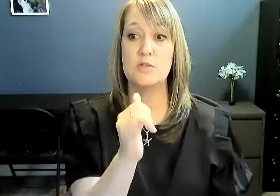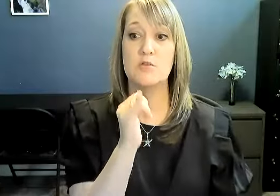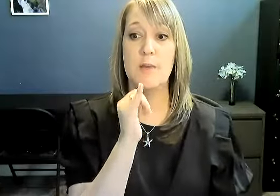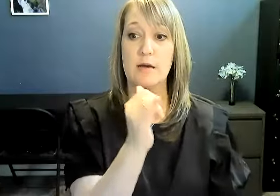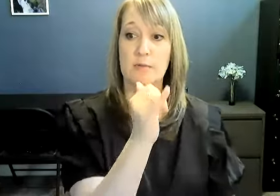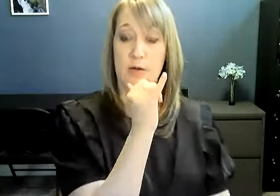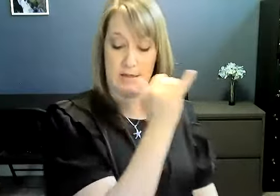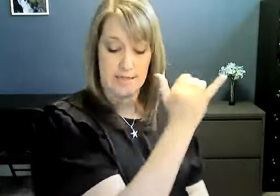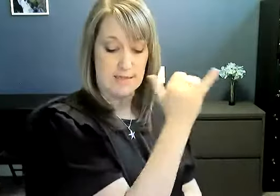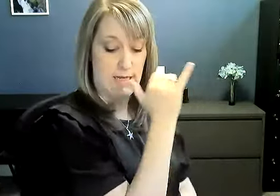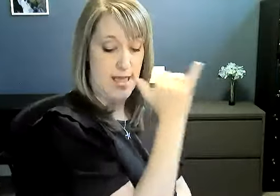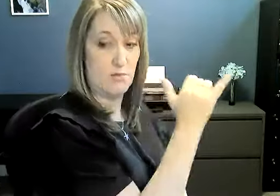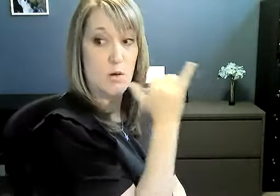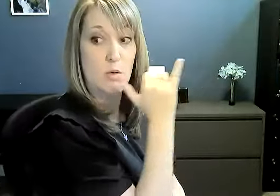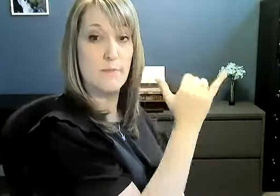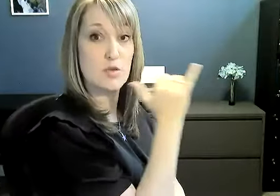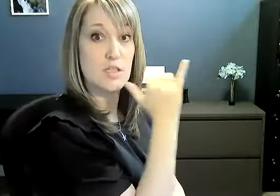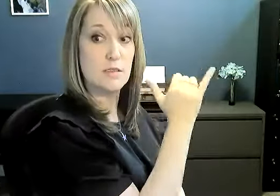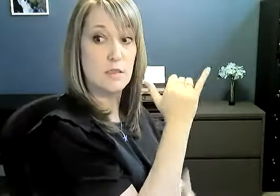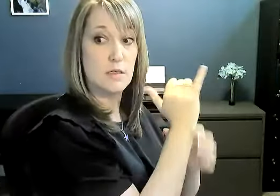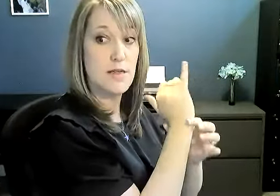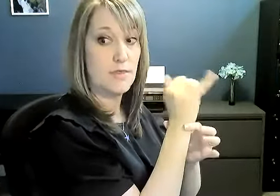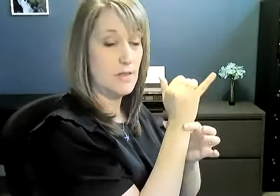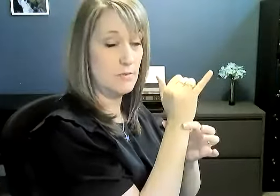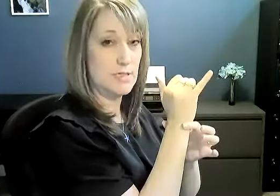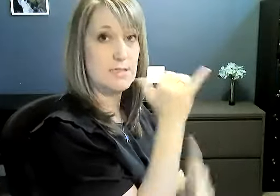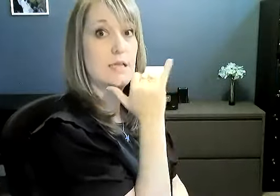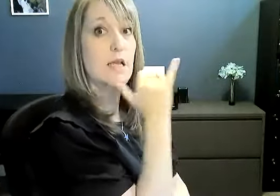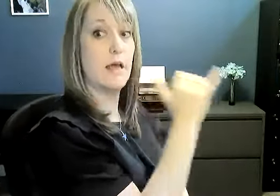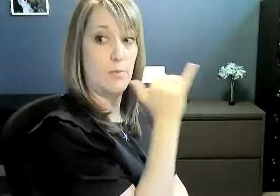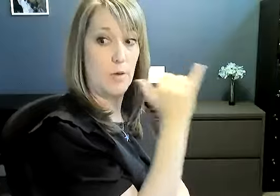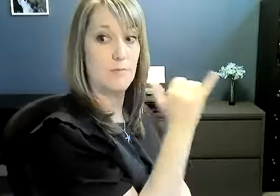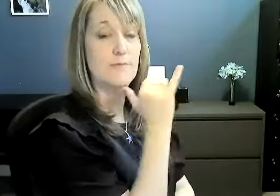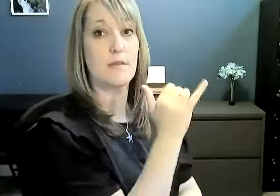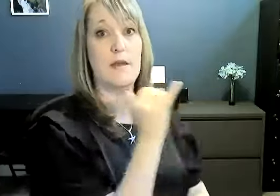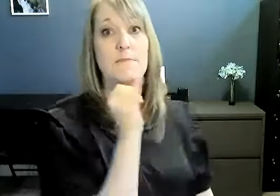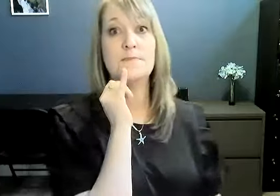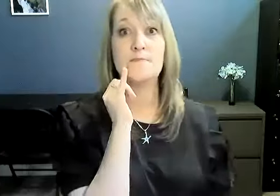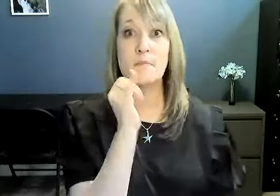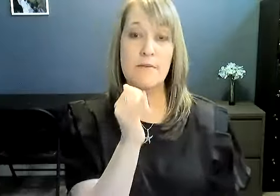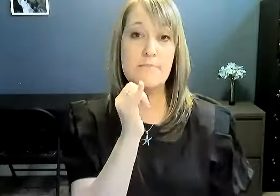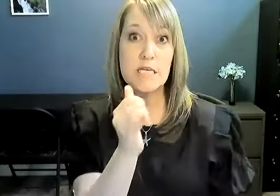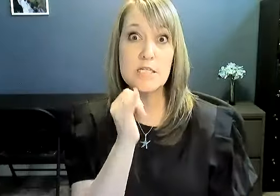move back and forth. Now this is an elbow motion, nothing in the wrist, elbow, okay? Me